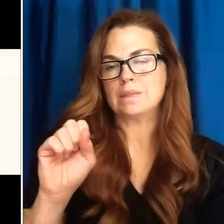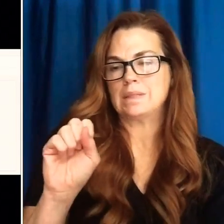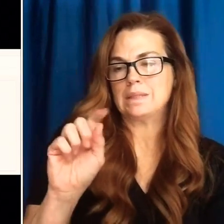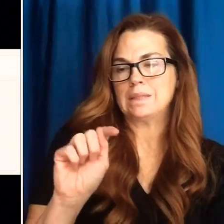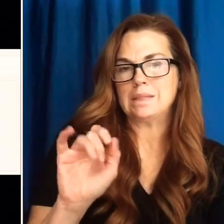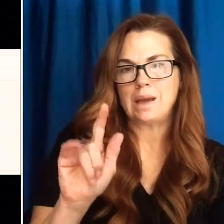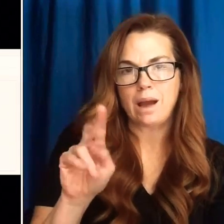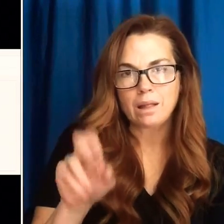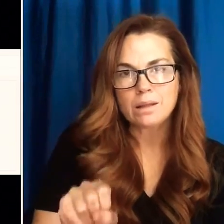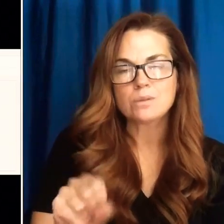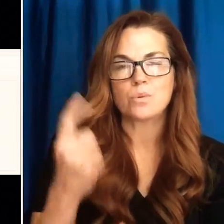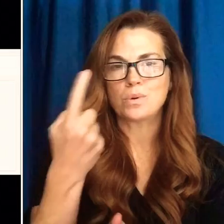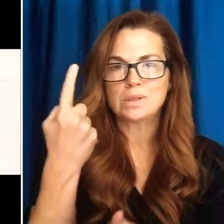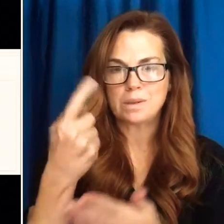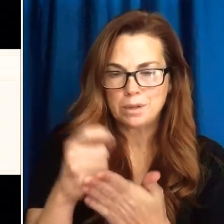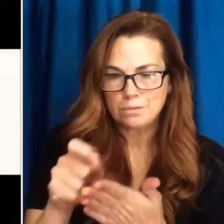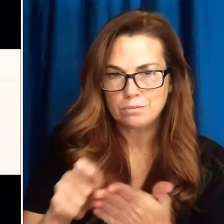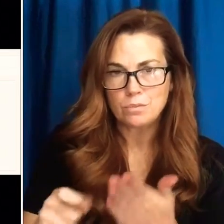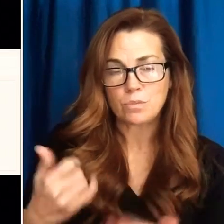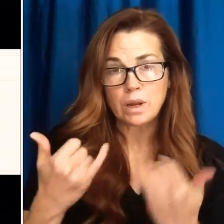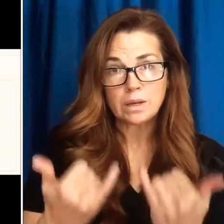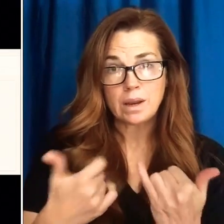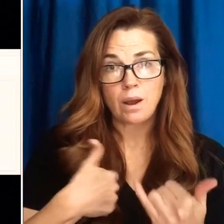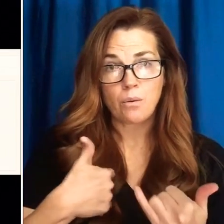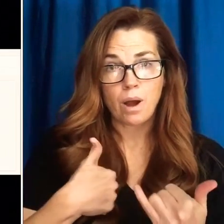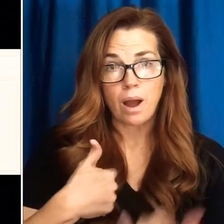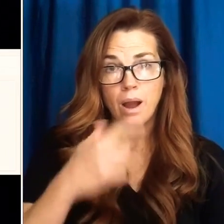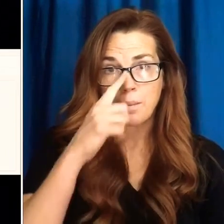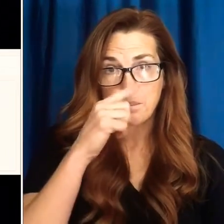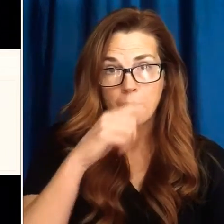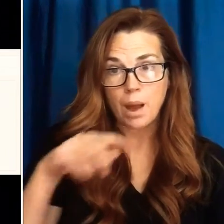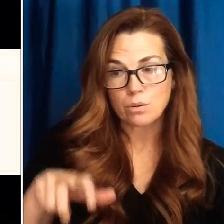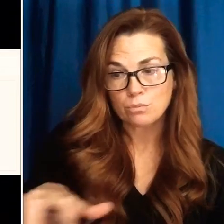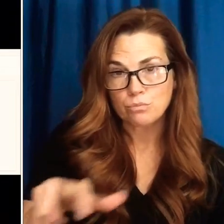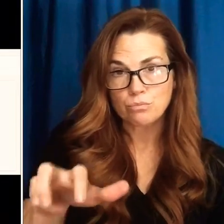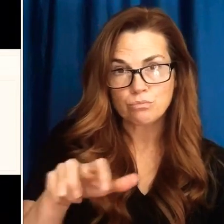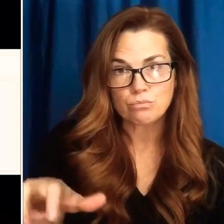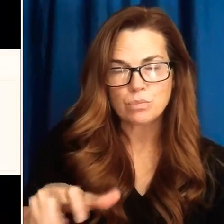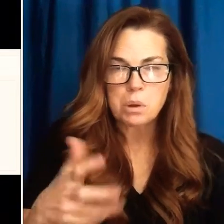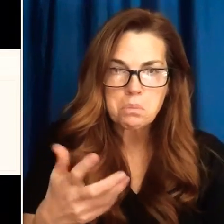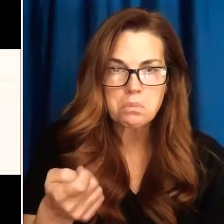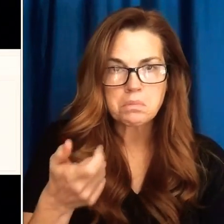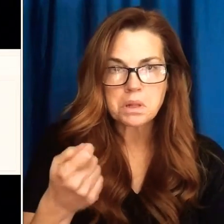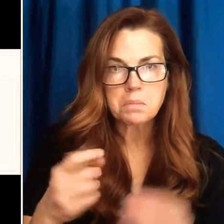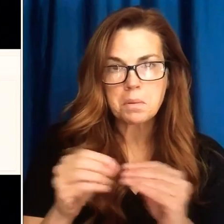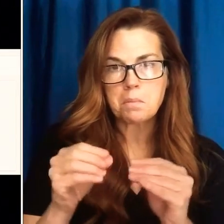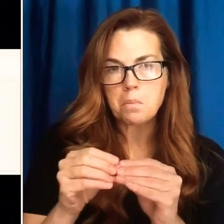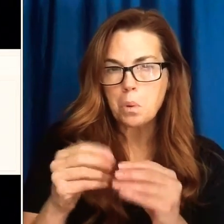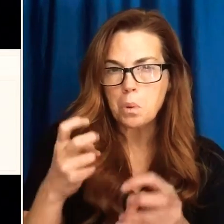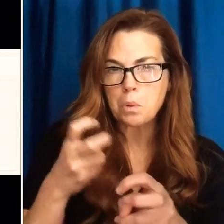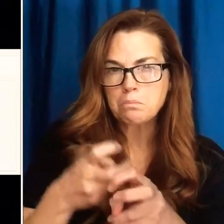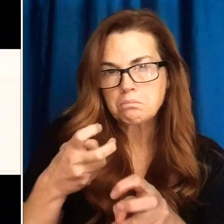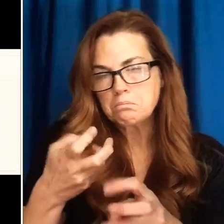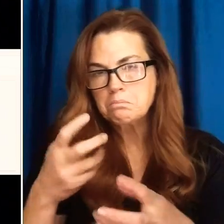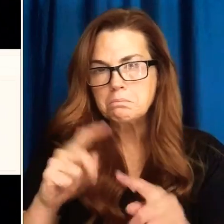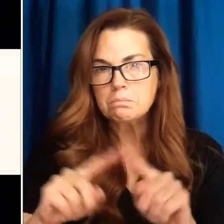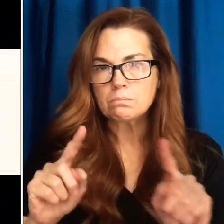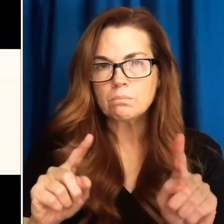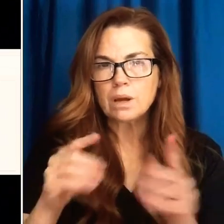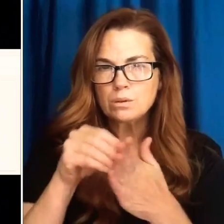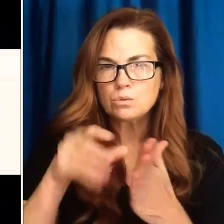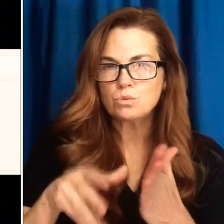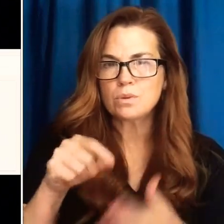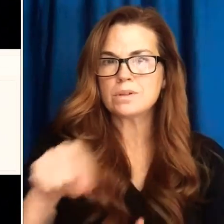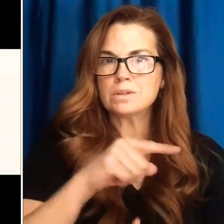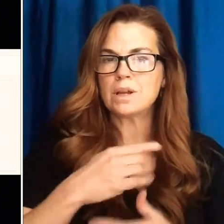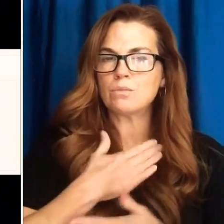mouse, so it's a little bit more difficult, but the kids seem to love it. So you can see that depending on what you're using, just like if you've ever